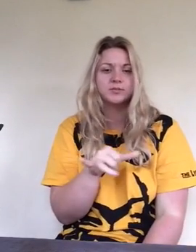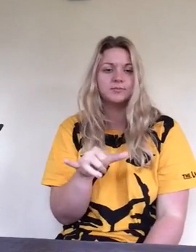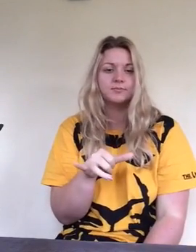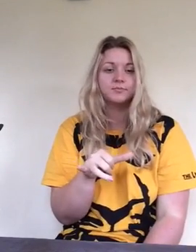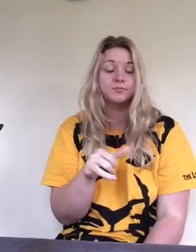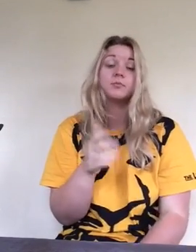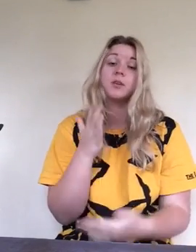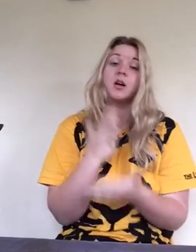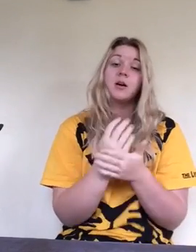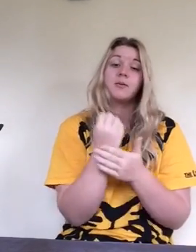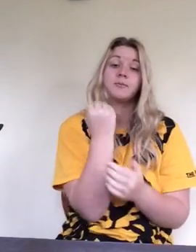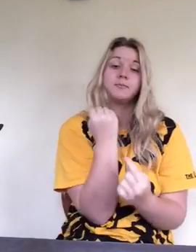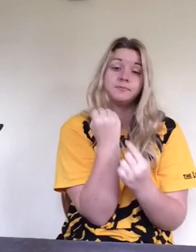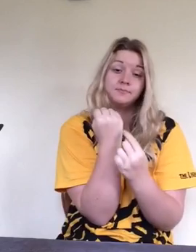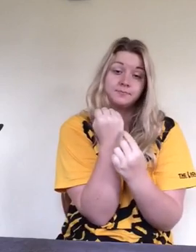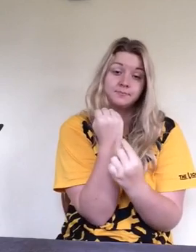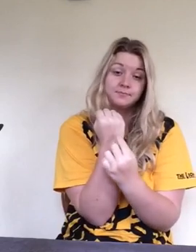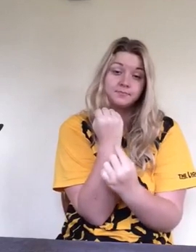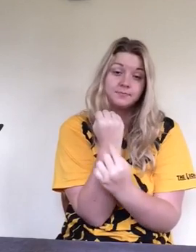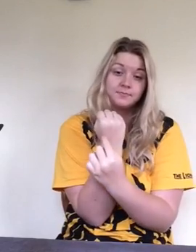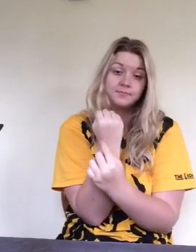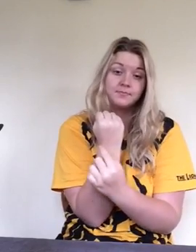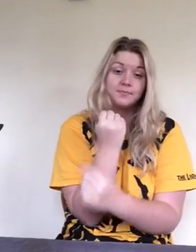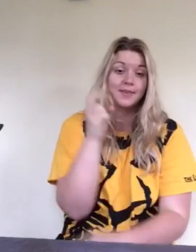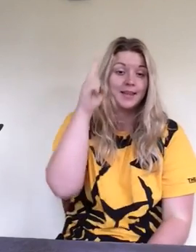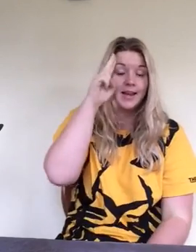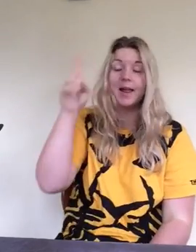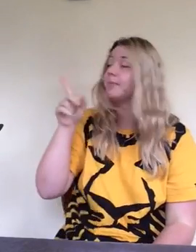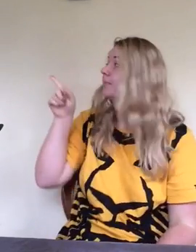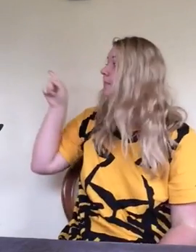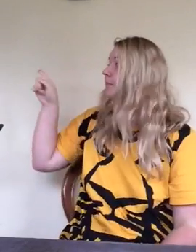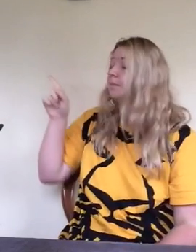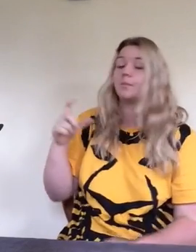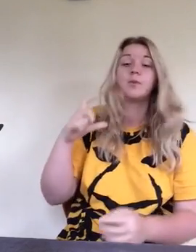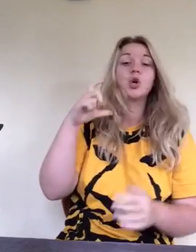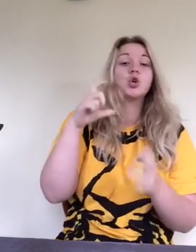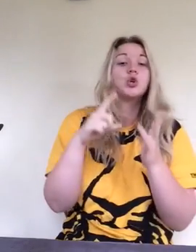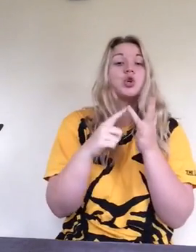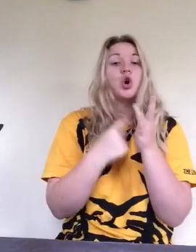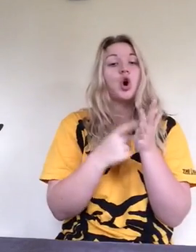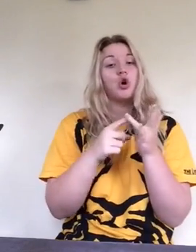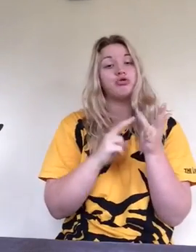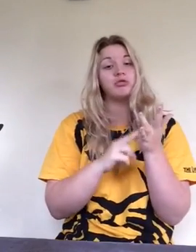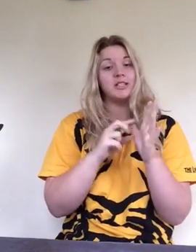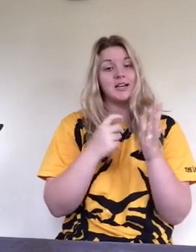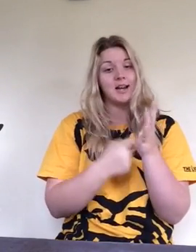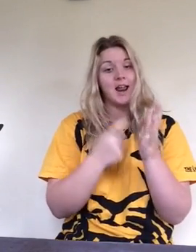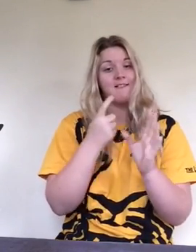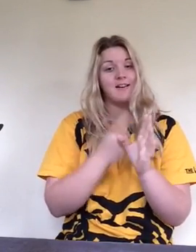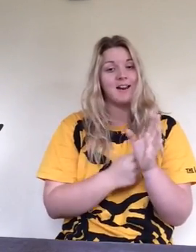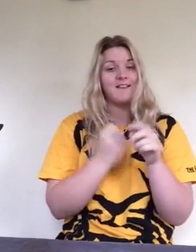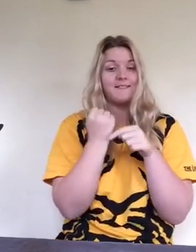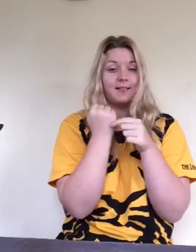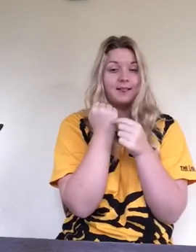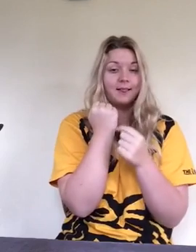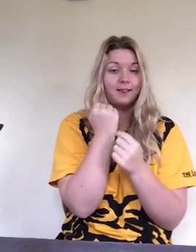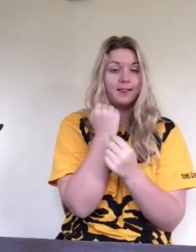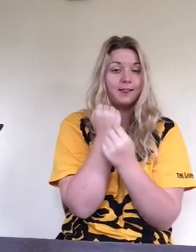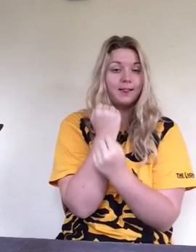vessels. Coronary vessels. And so specifically you might hear about a coronary artery or coronary vein, but